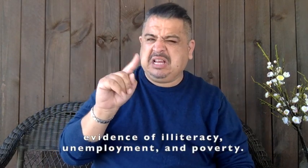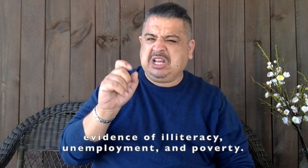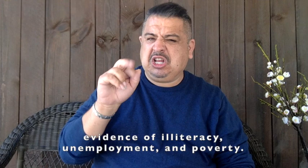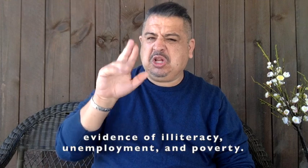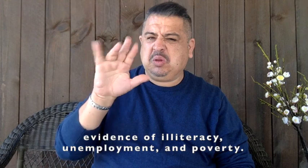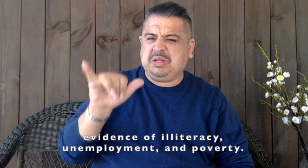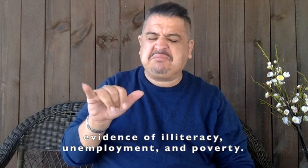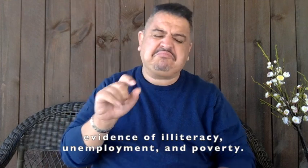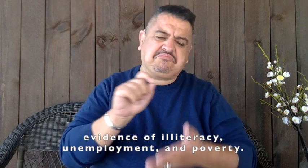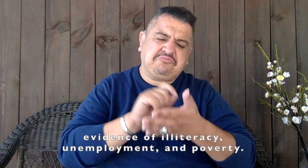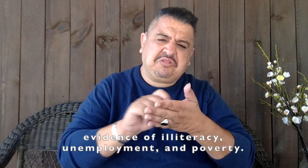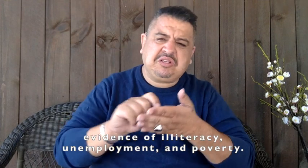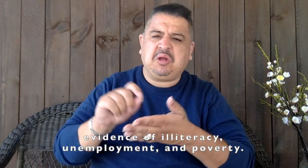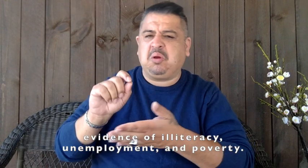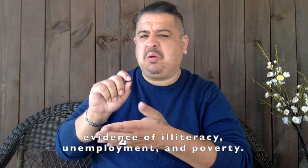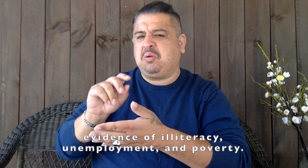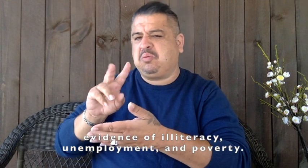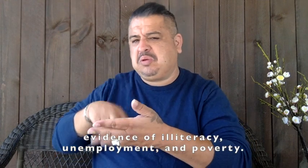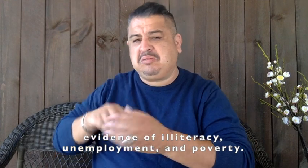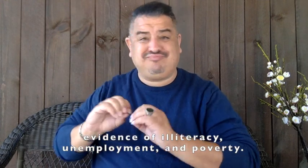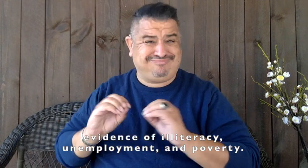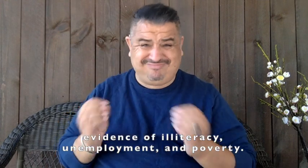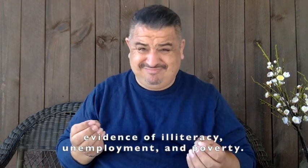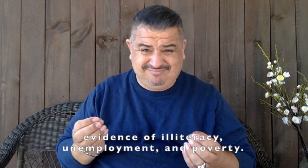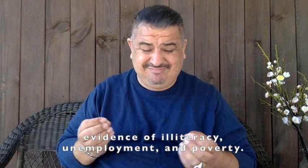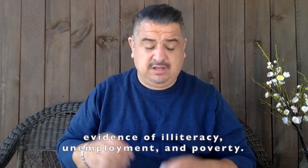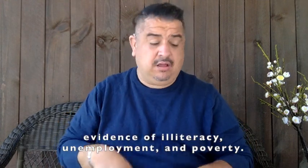evidence of illiteracy, unemployment, and poverty.